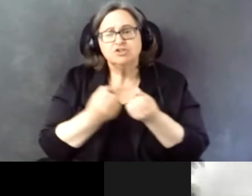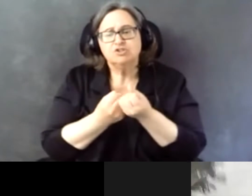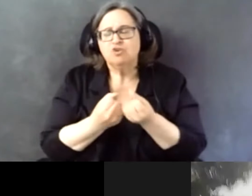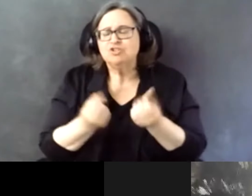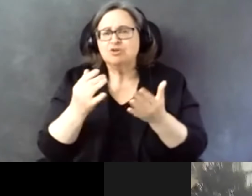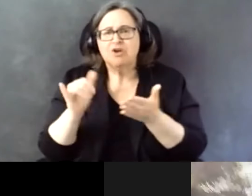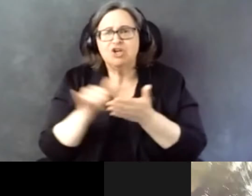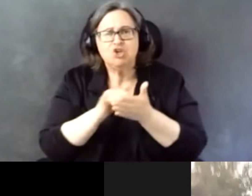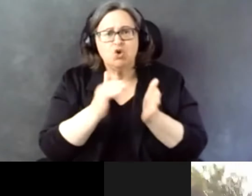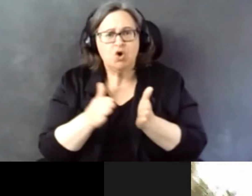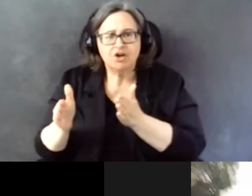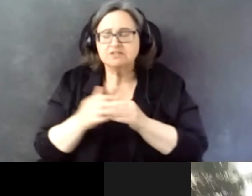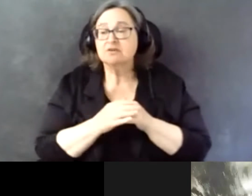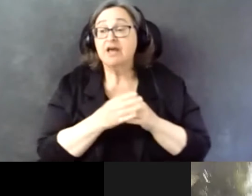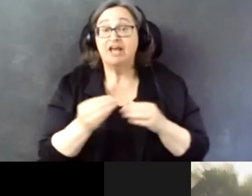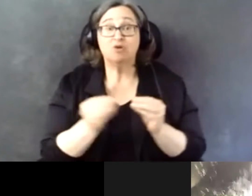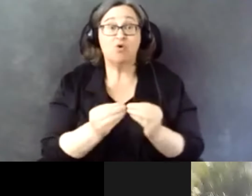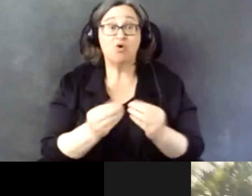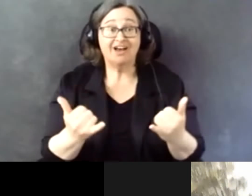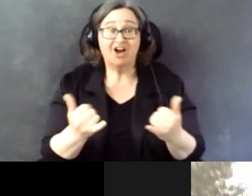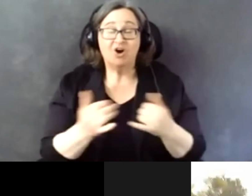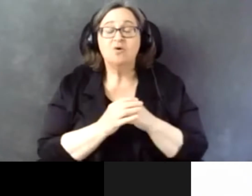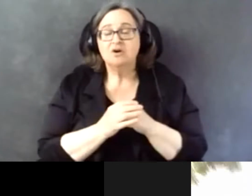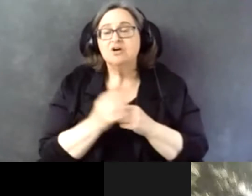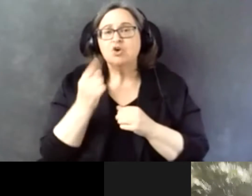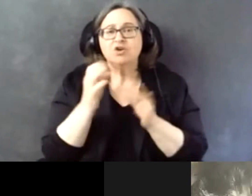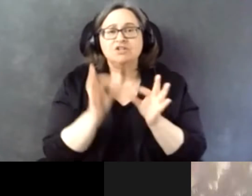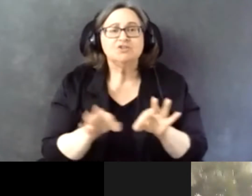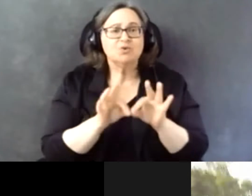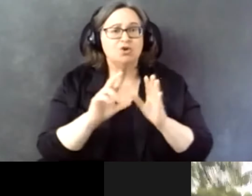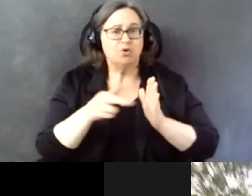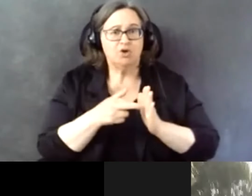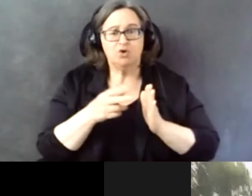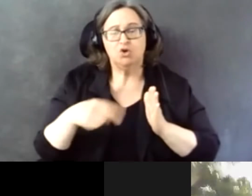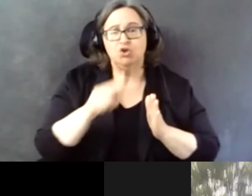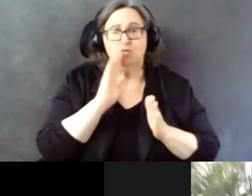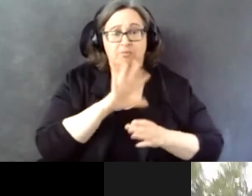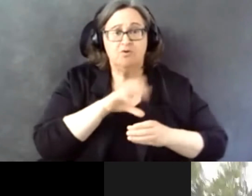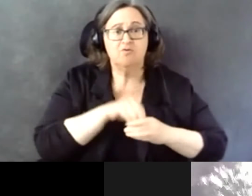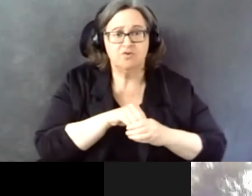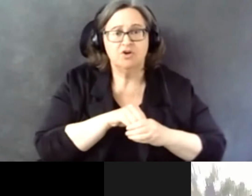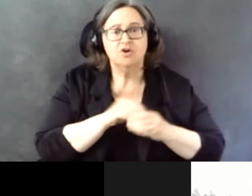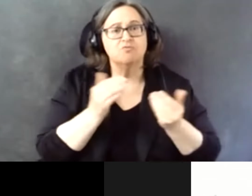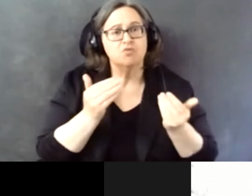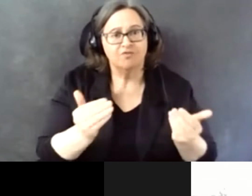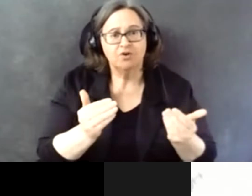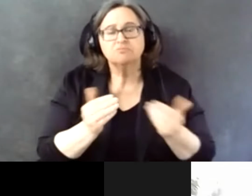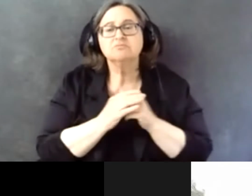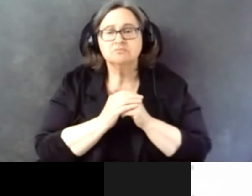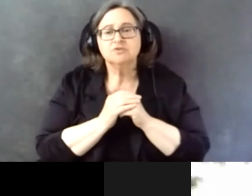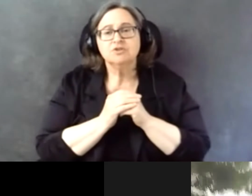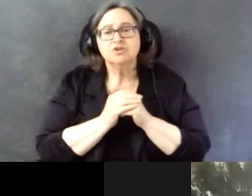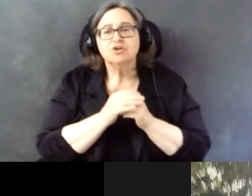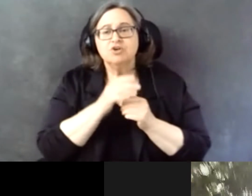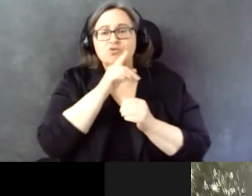yorkers and even more so right now understand the critical role that you all will play moving forward in order to